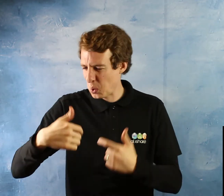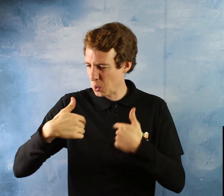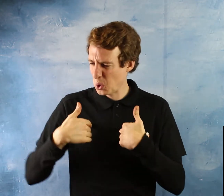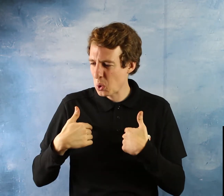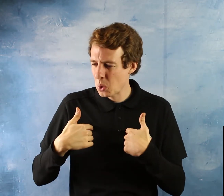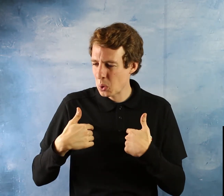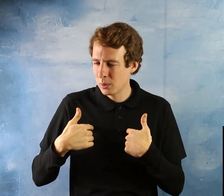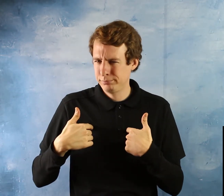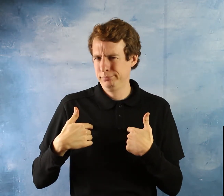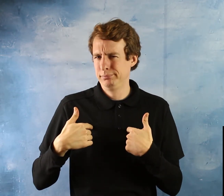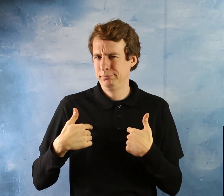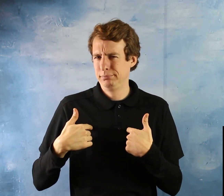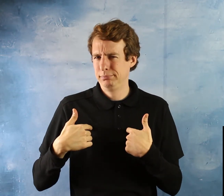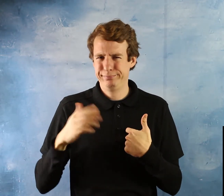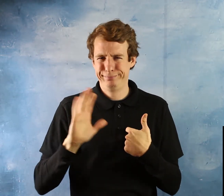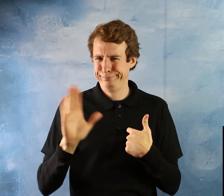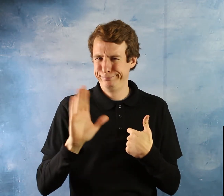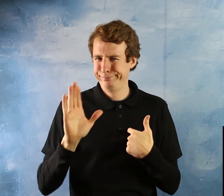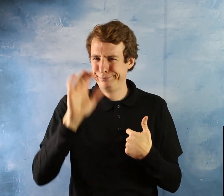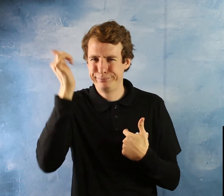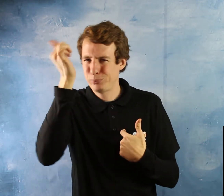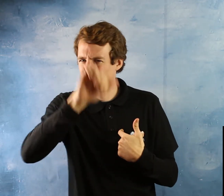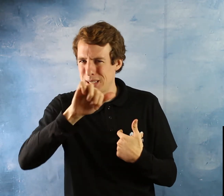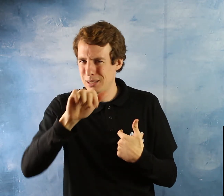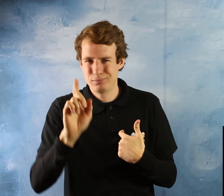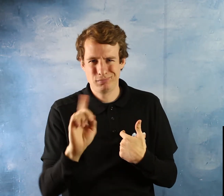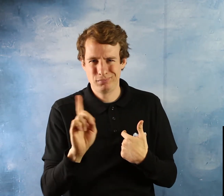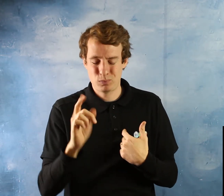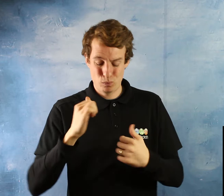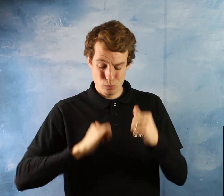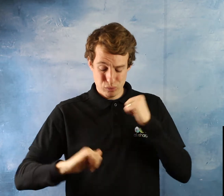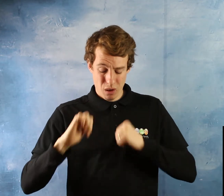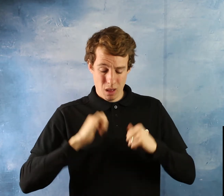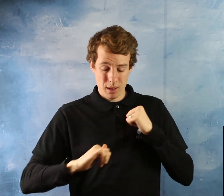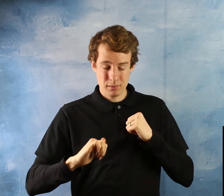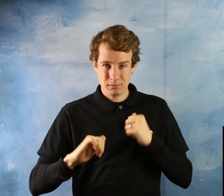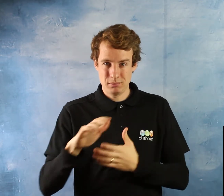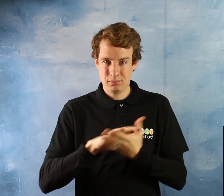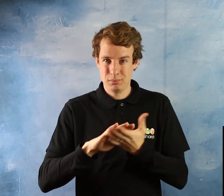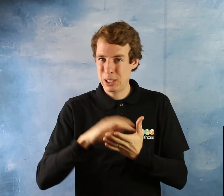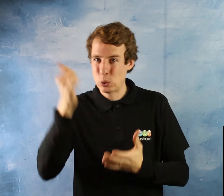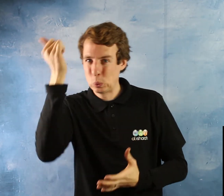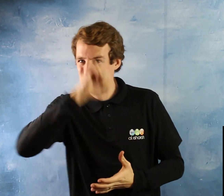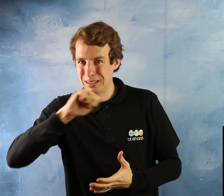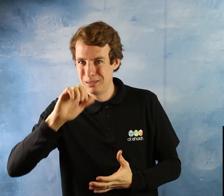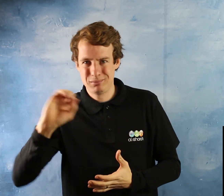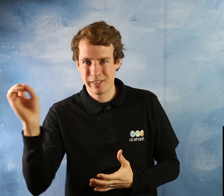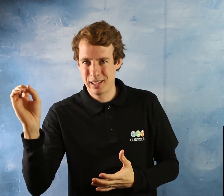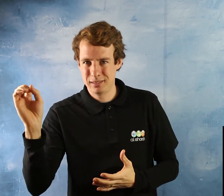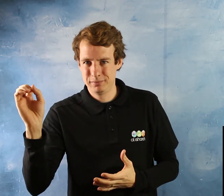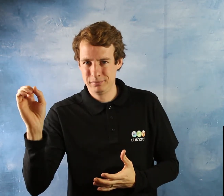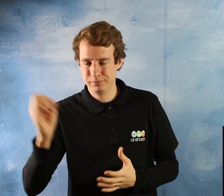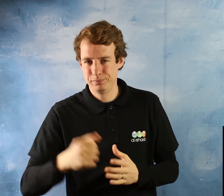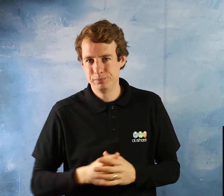pride, with so much of his this and that status, would like to show off with many things,